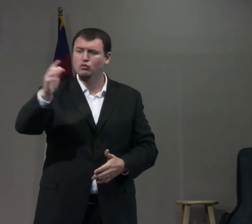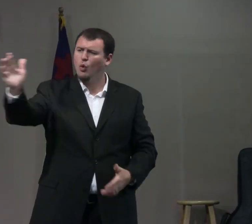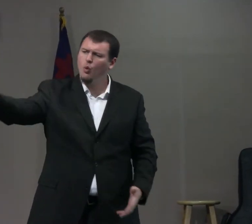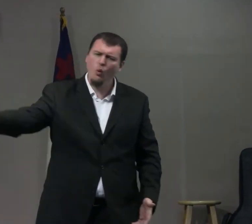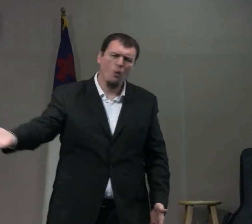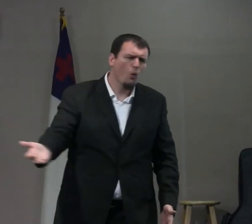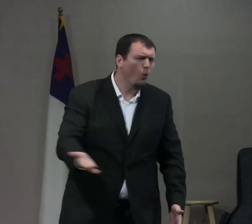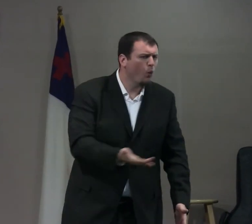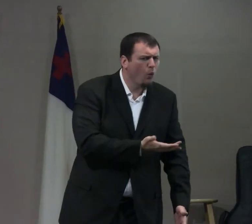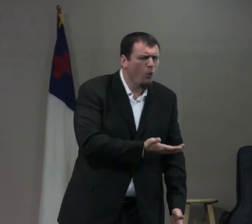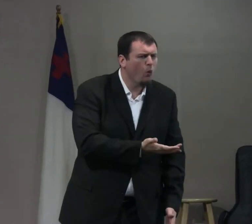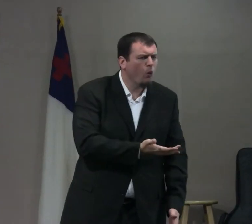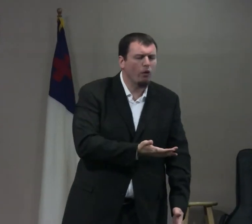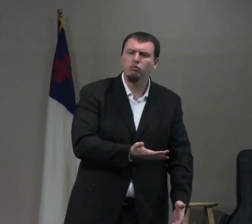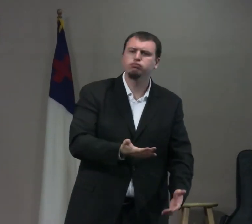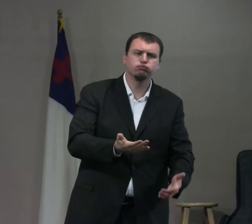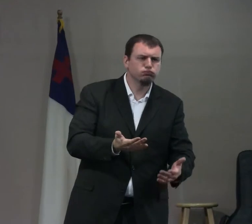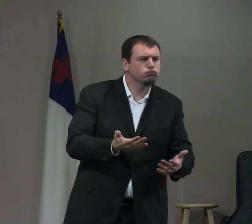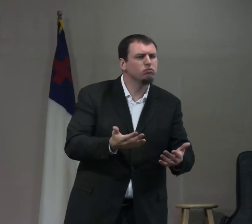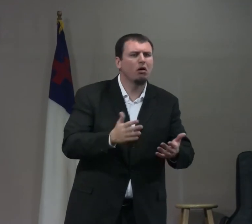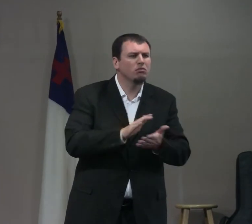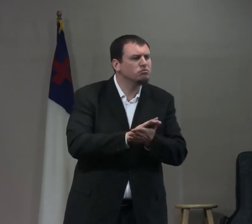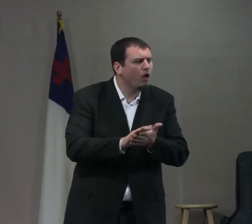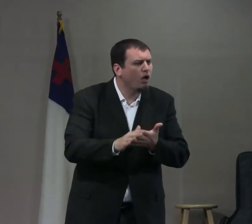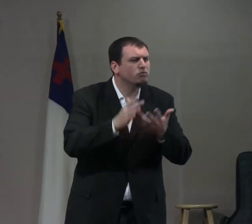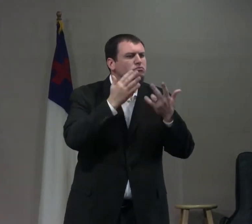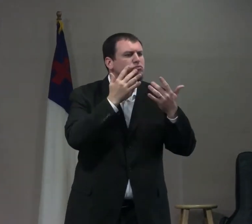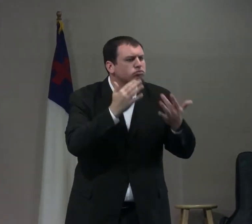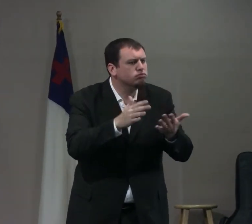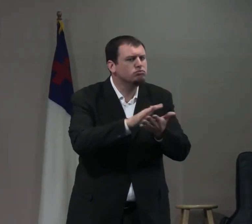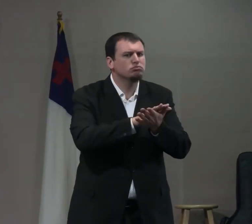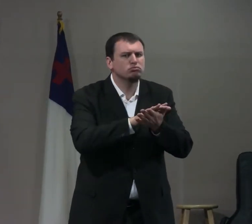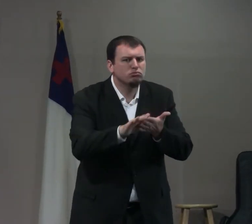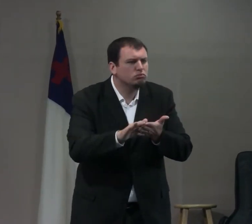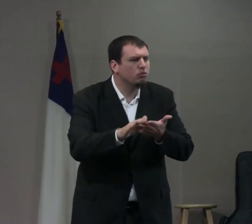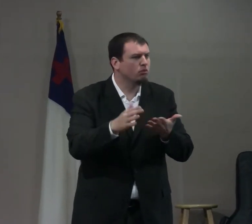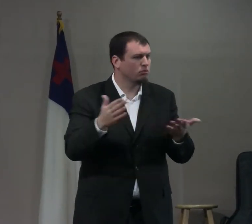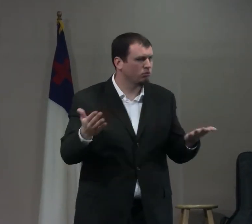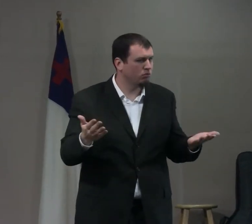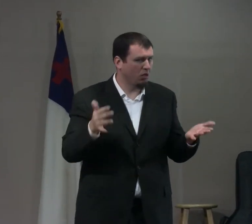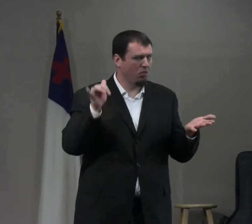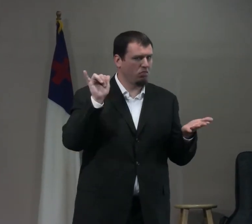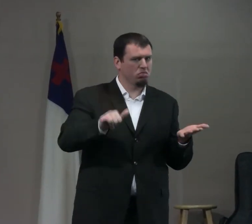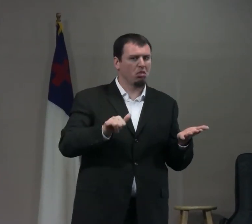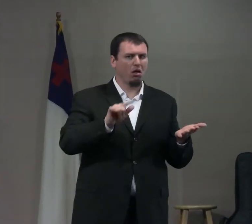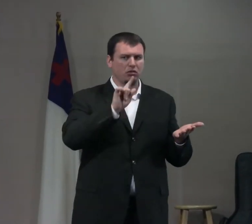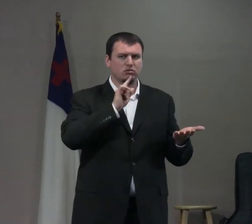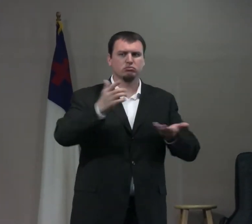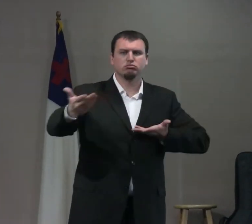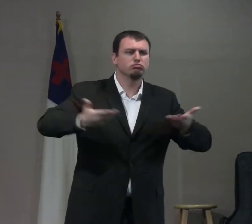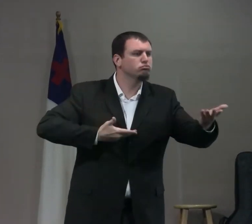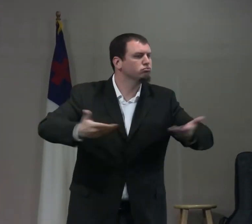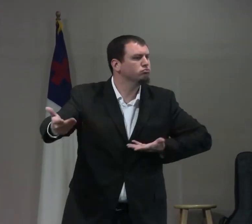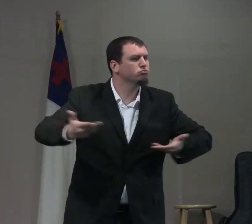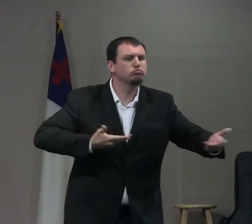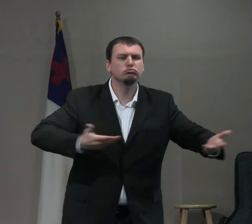usually is known for hospitality, a welcoming, guests in, a clean